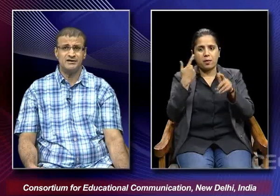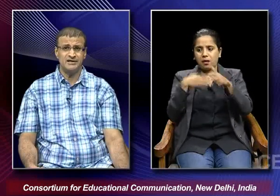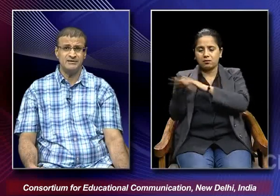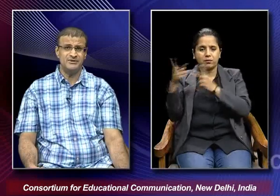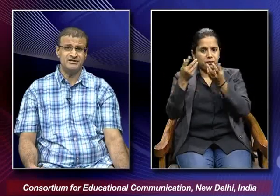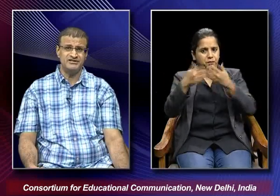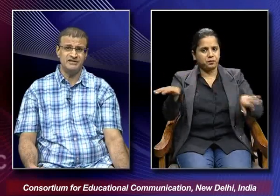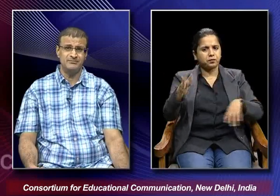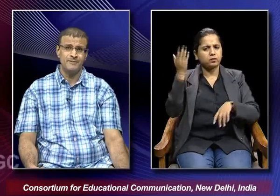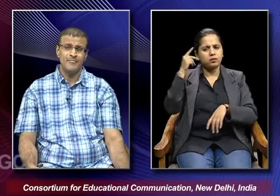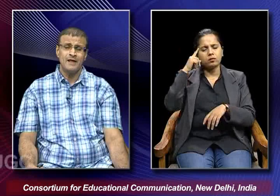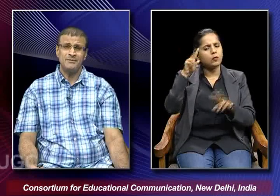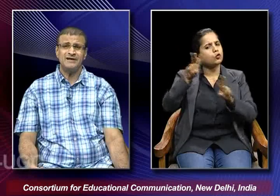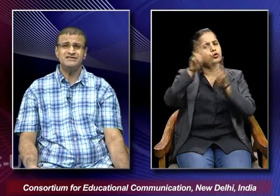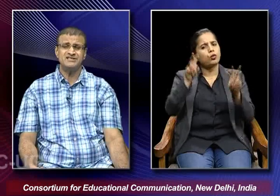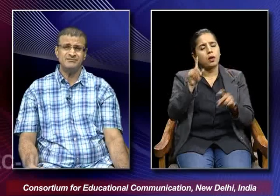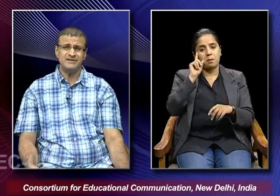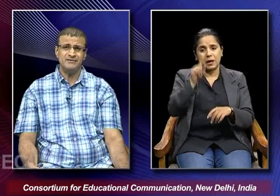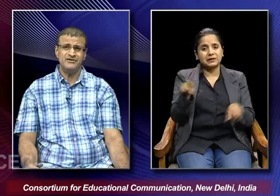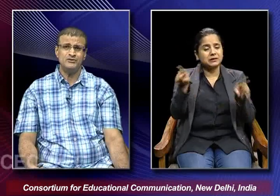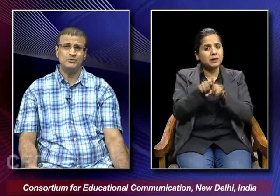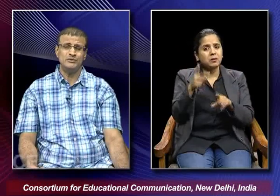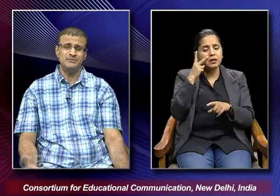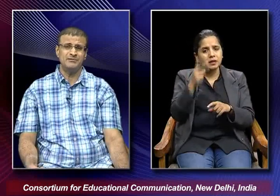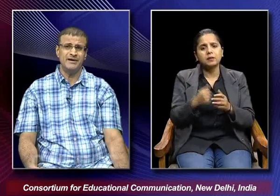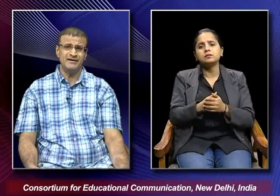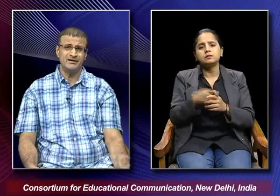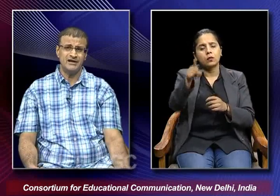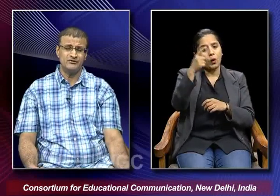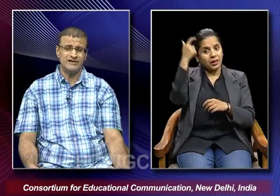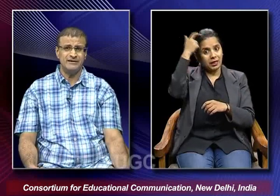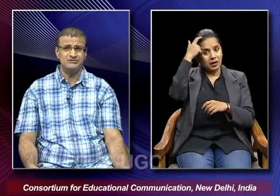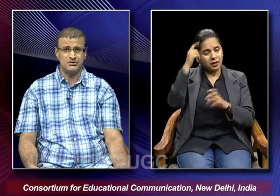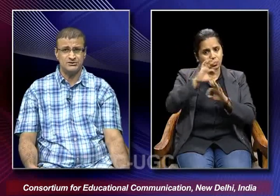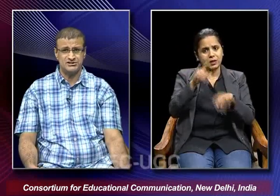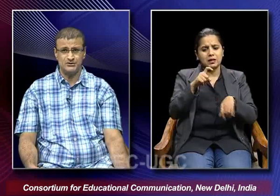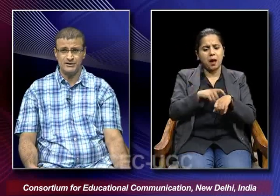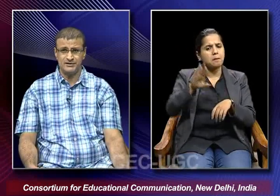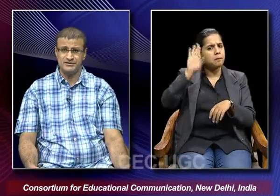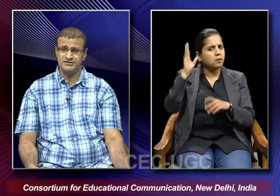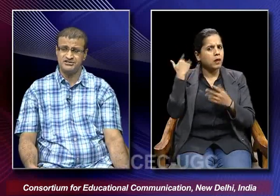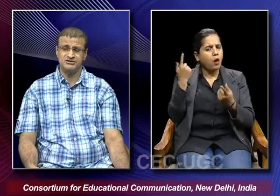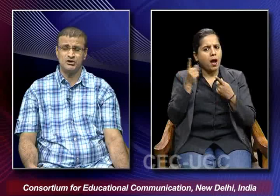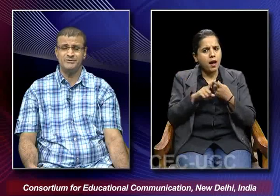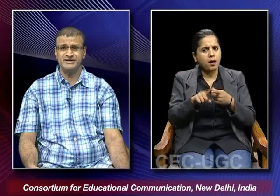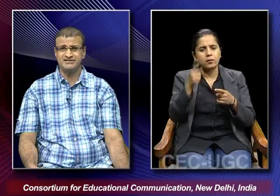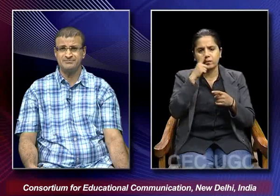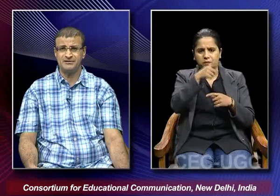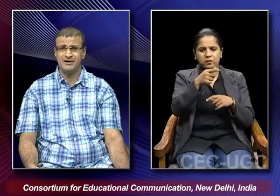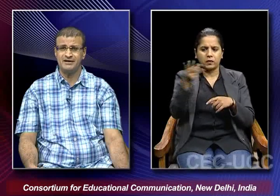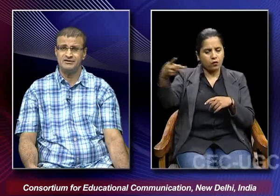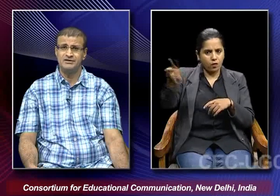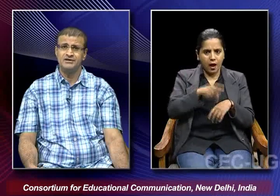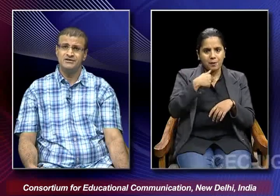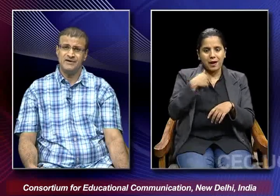a contemporary theme but at the same time when you keep in mind the kind of times which they were the she is not being accepted